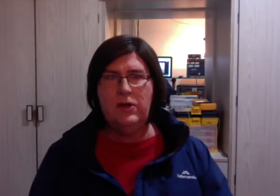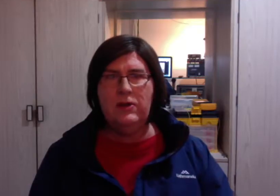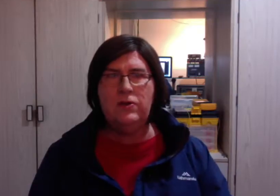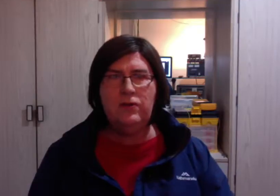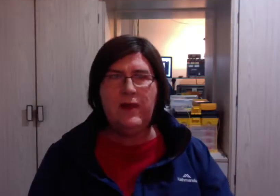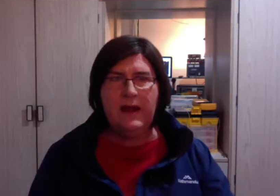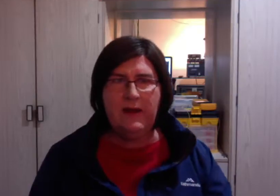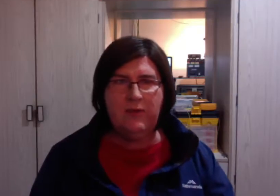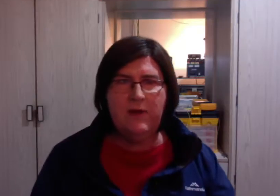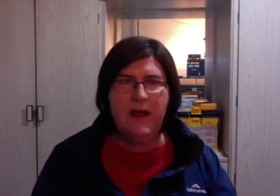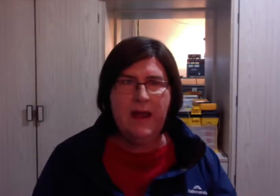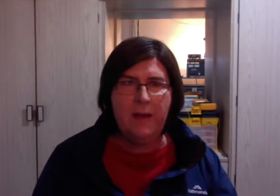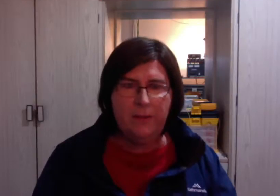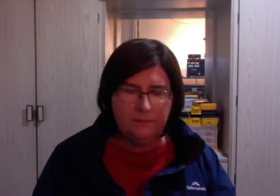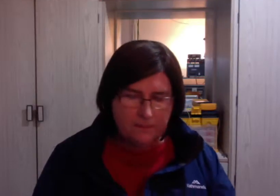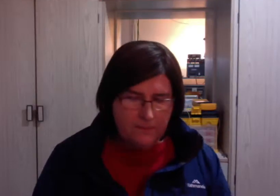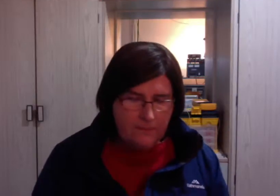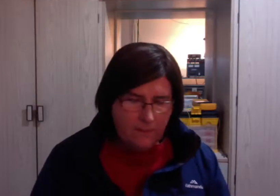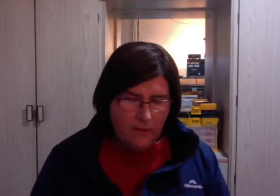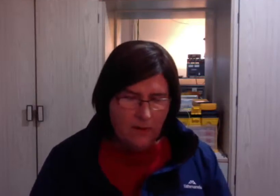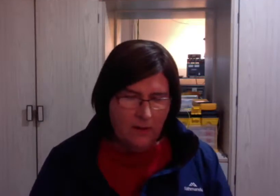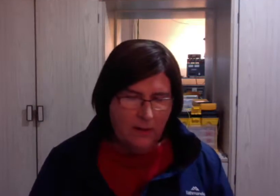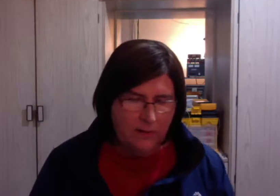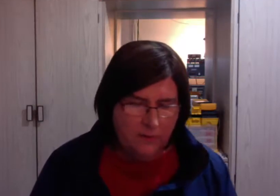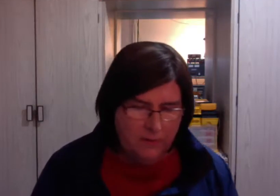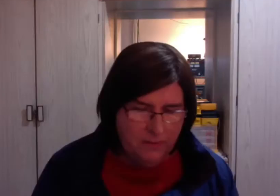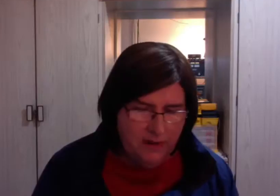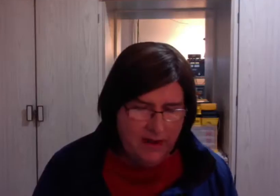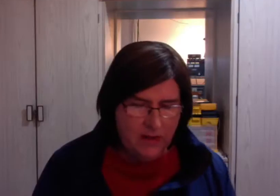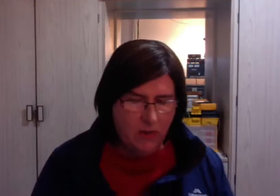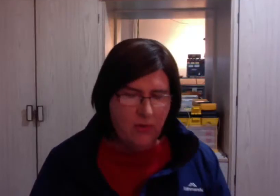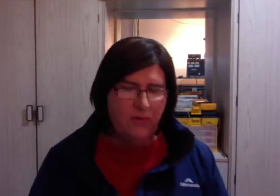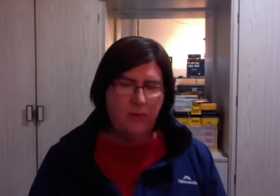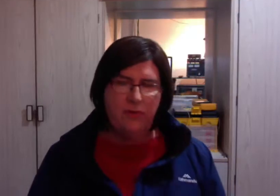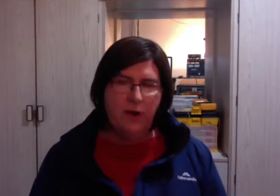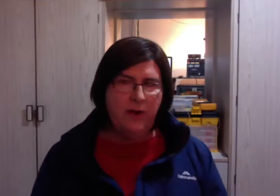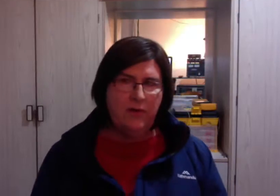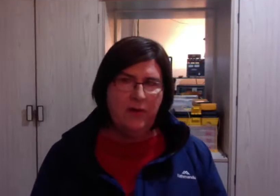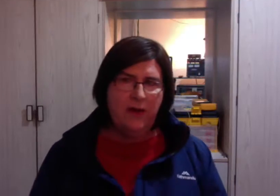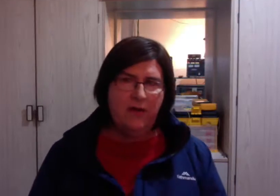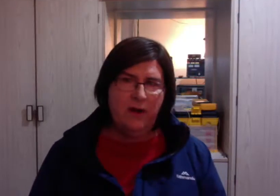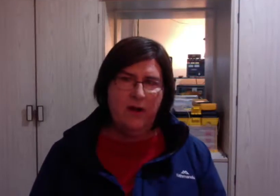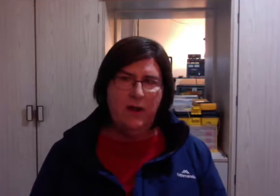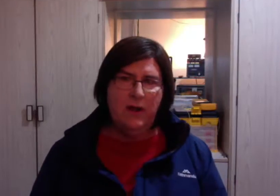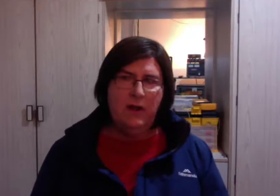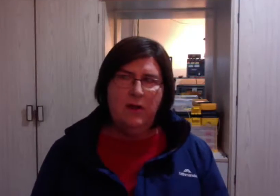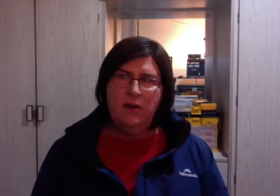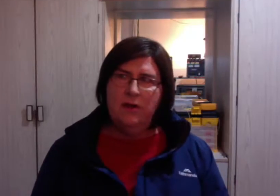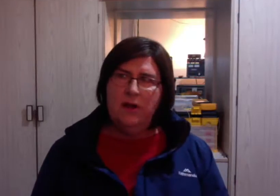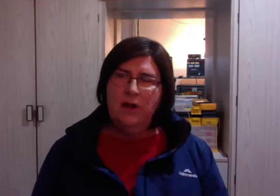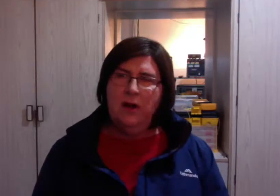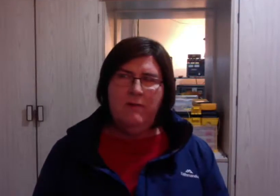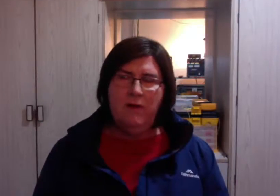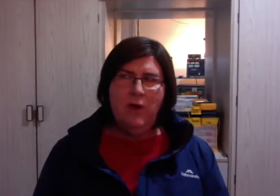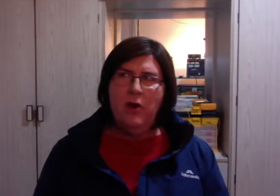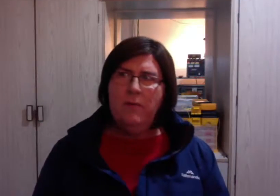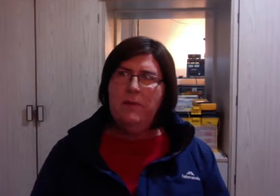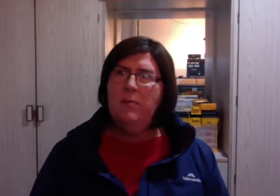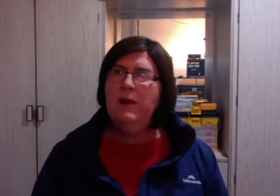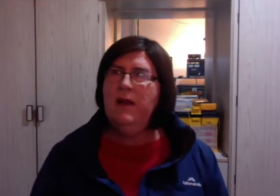know, use that extra day up. So if you're planning your own trips, try to do that. Try to, you know, I've heard of people planning